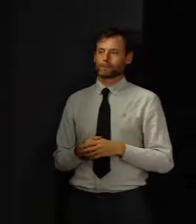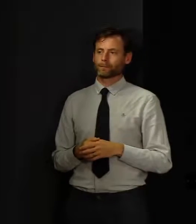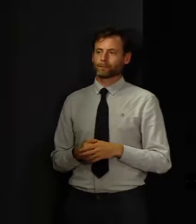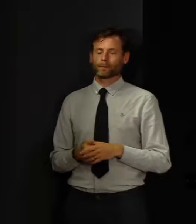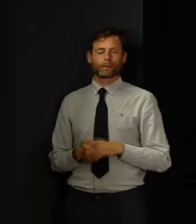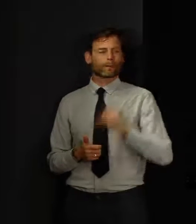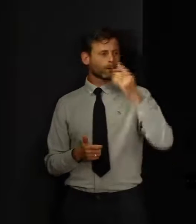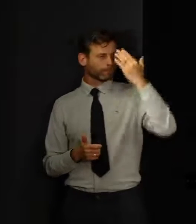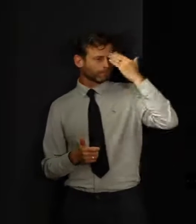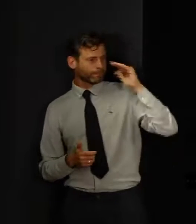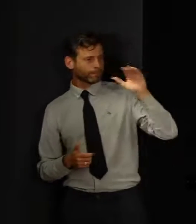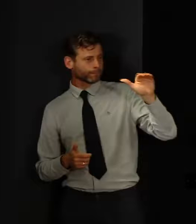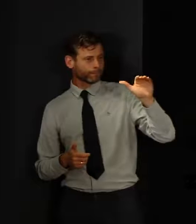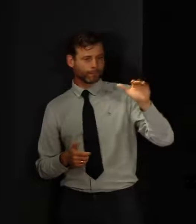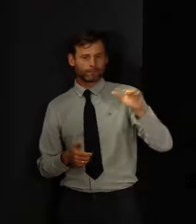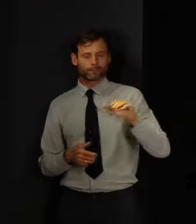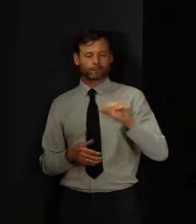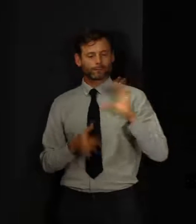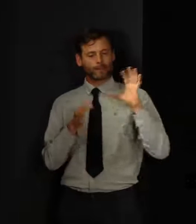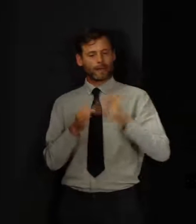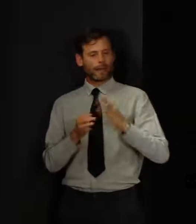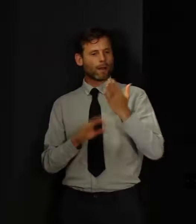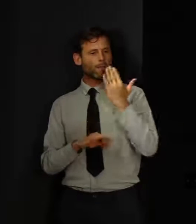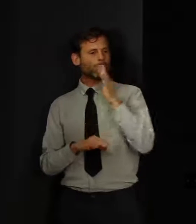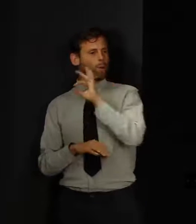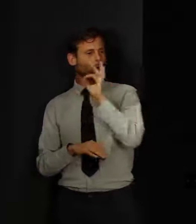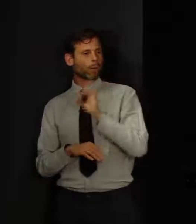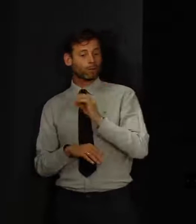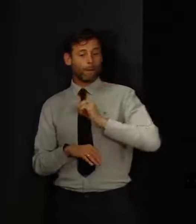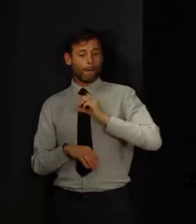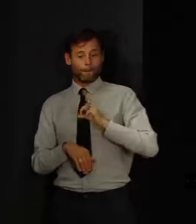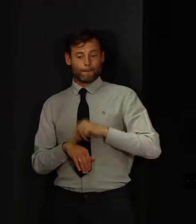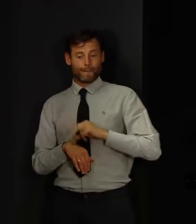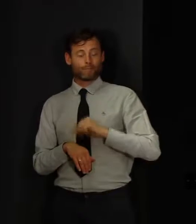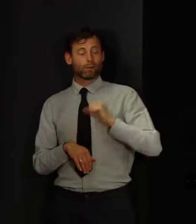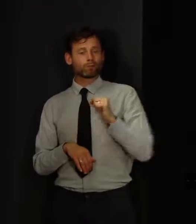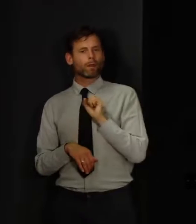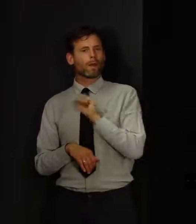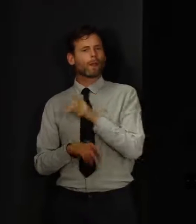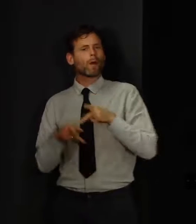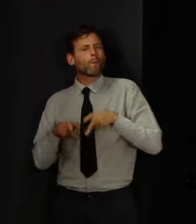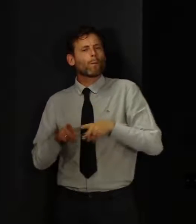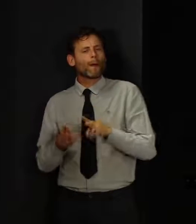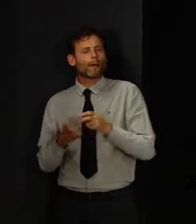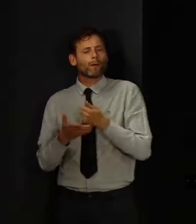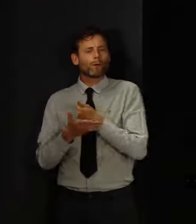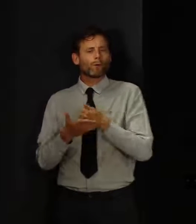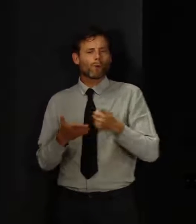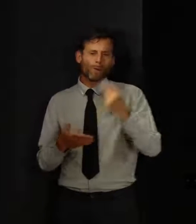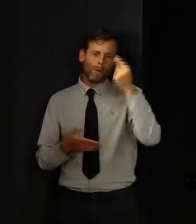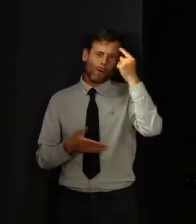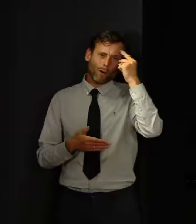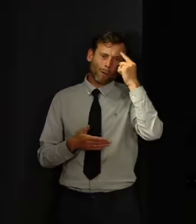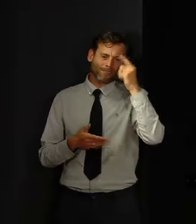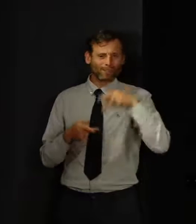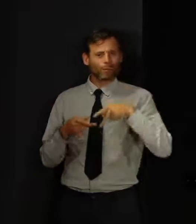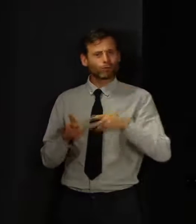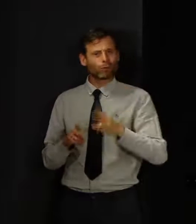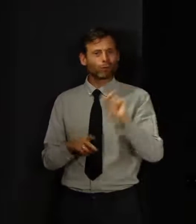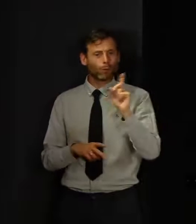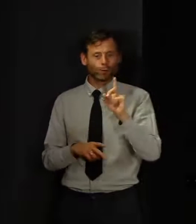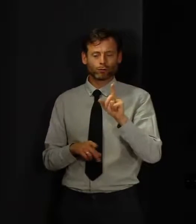bearing in mind my answer to previous questions, thus far Police Scotland's approach has very much been a common sense approach, has been